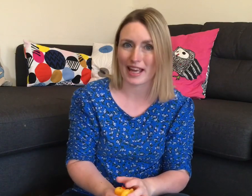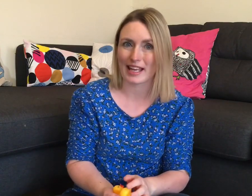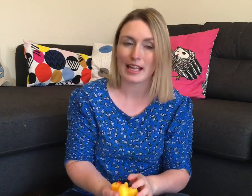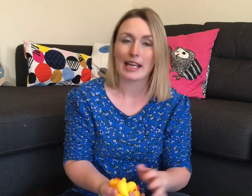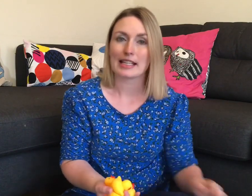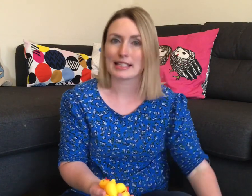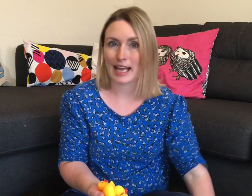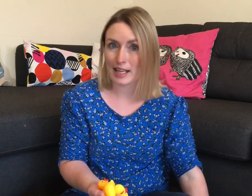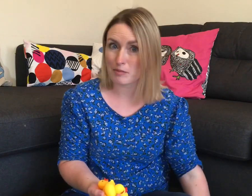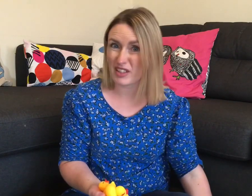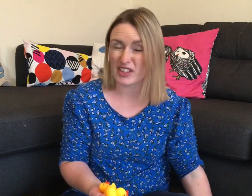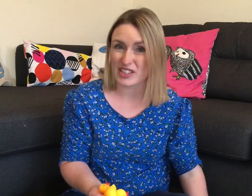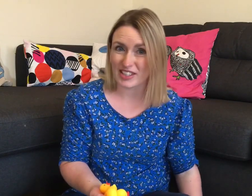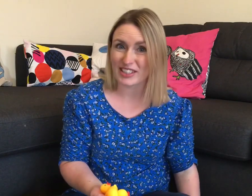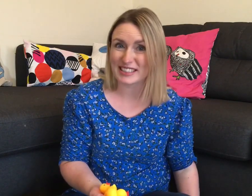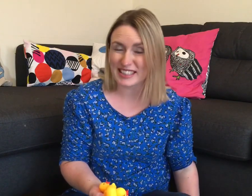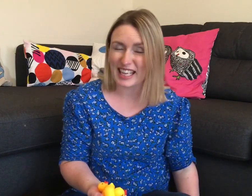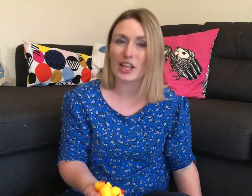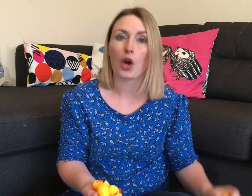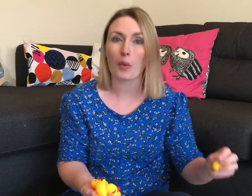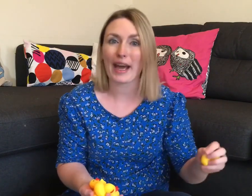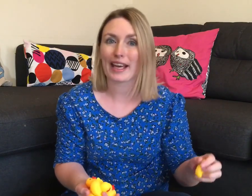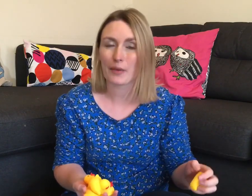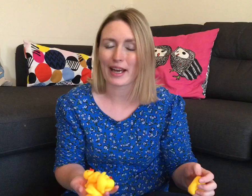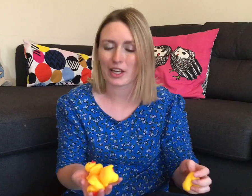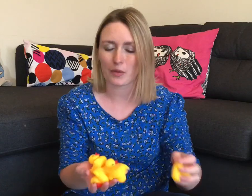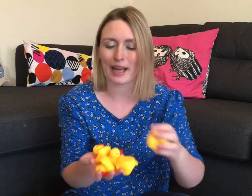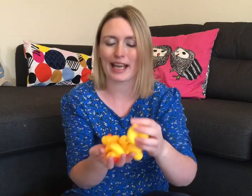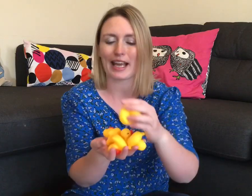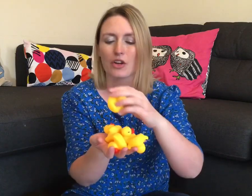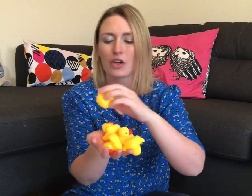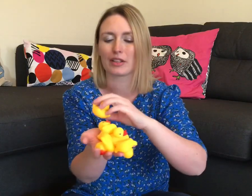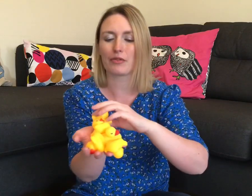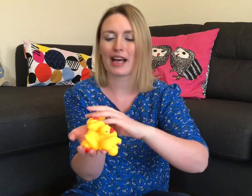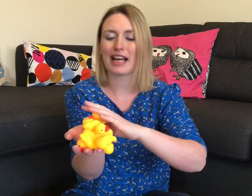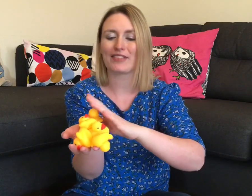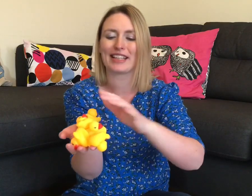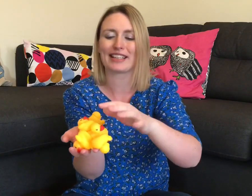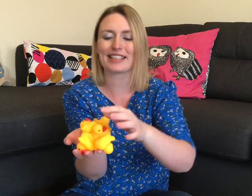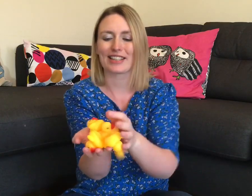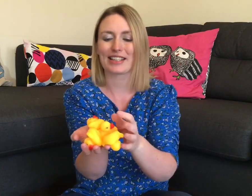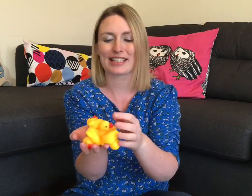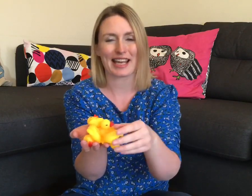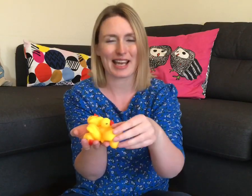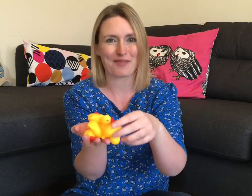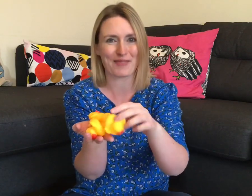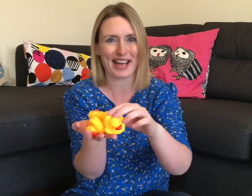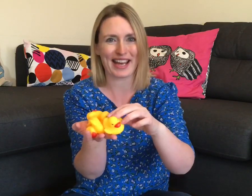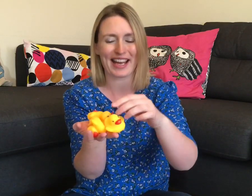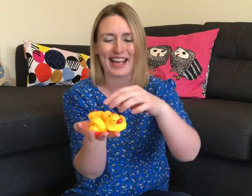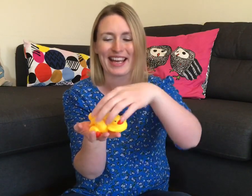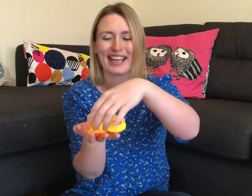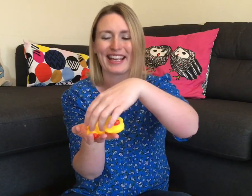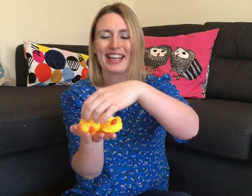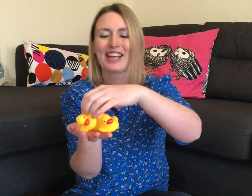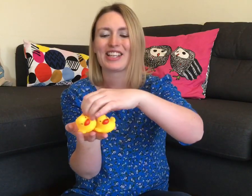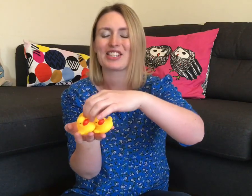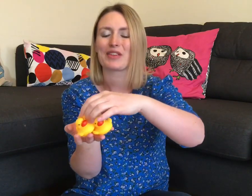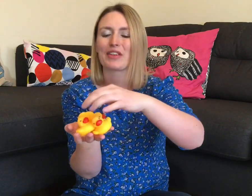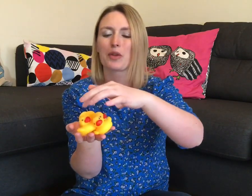sad mother duck said quack quack quack and all the five little ducks came back so we've got